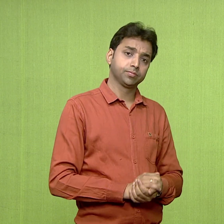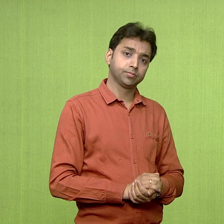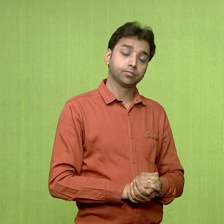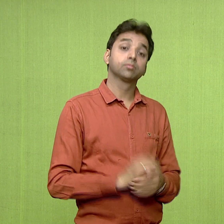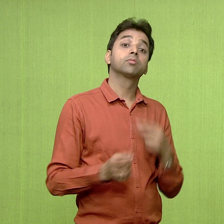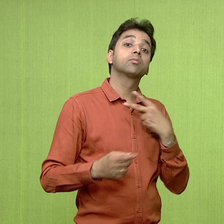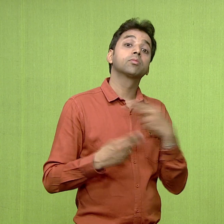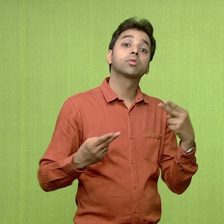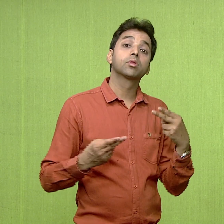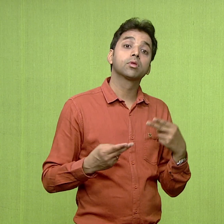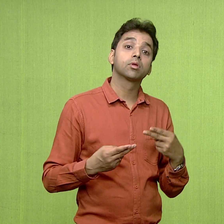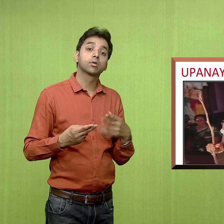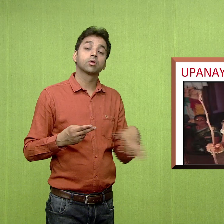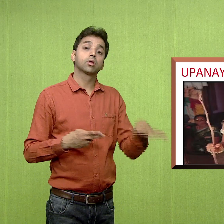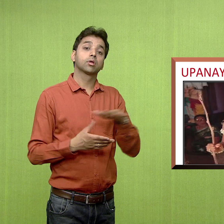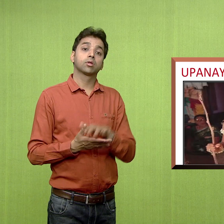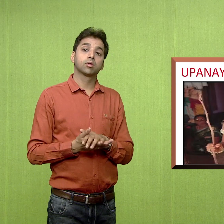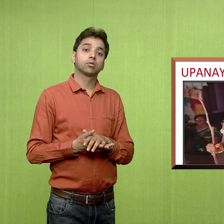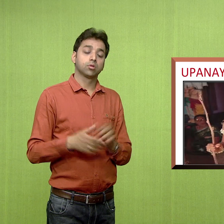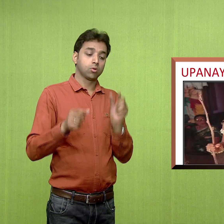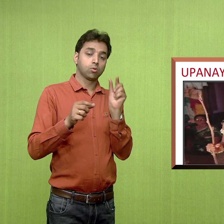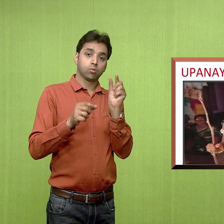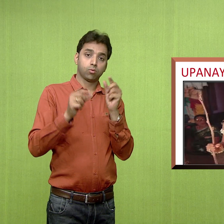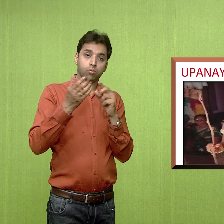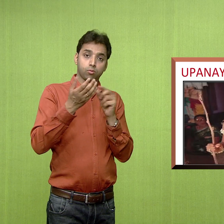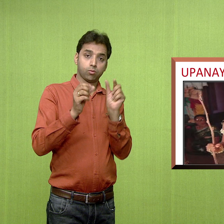called as the Upanyan.